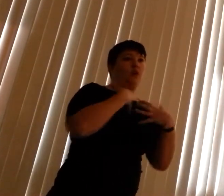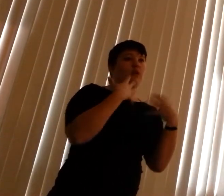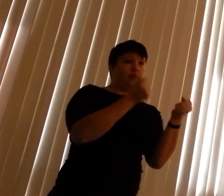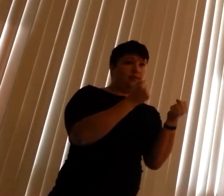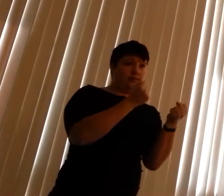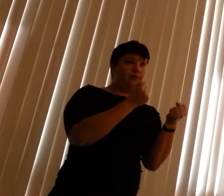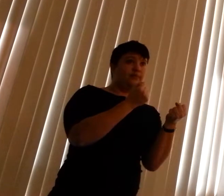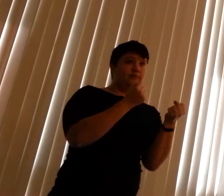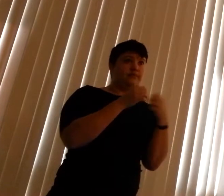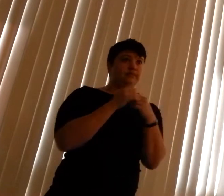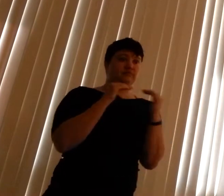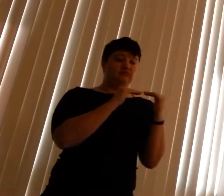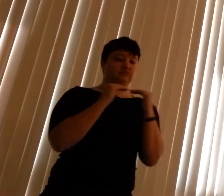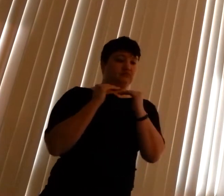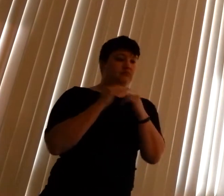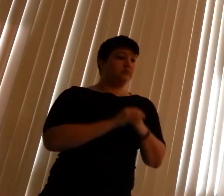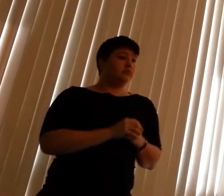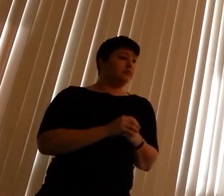And